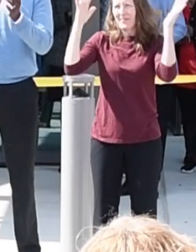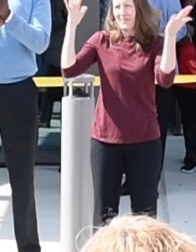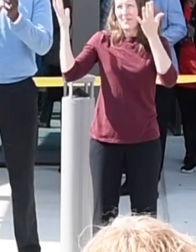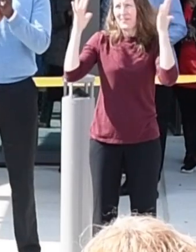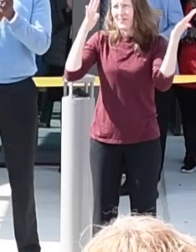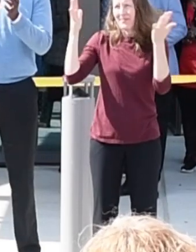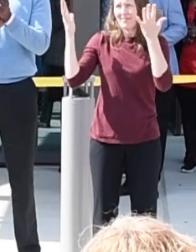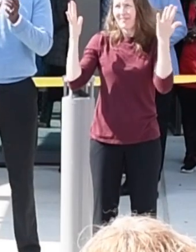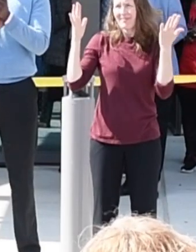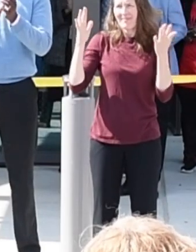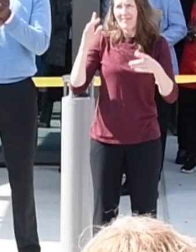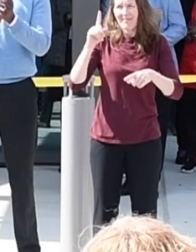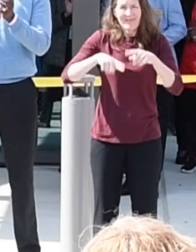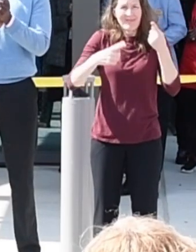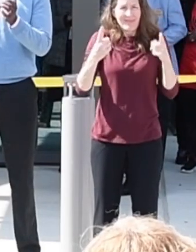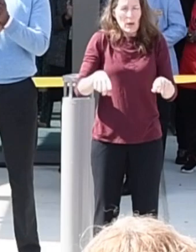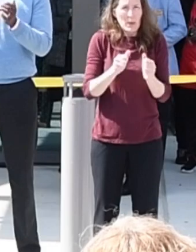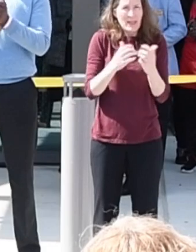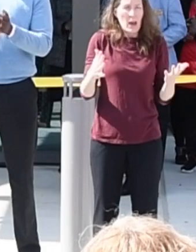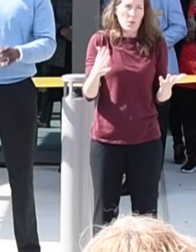the efforts of people here today.